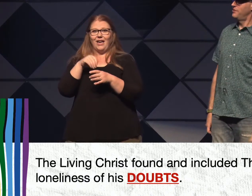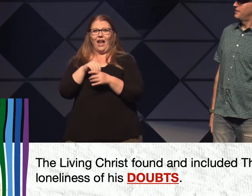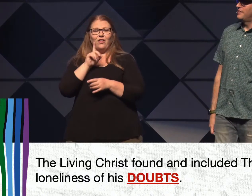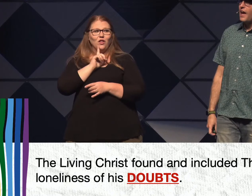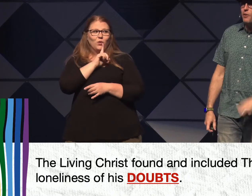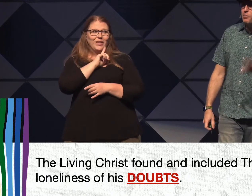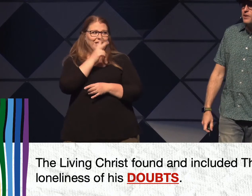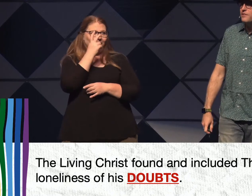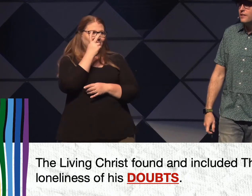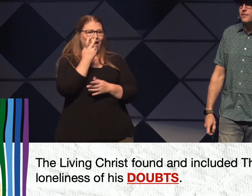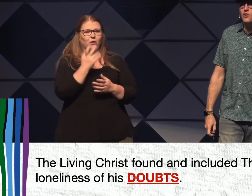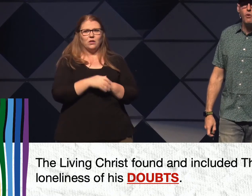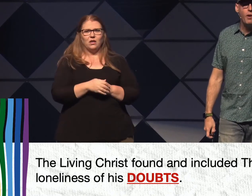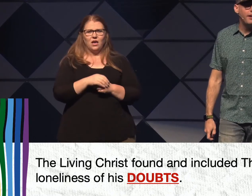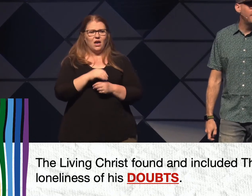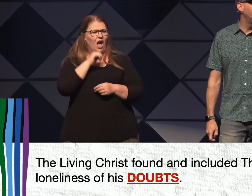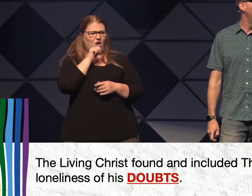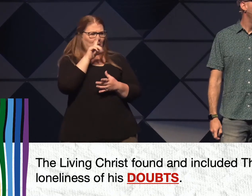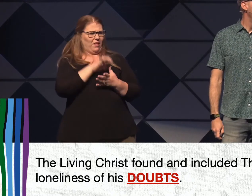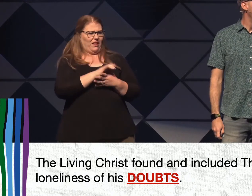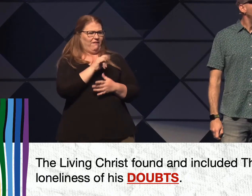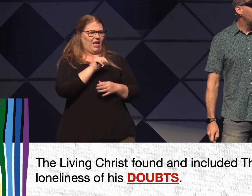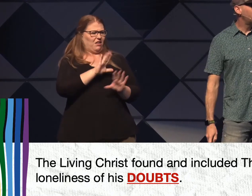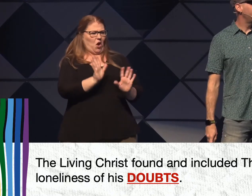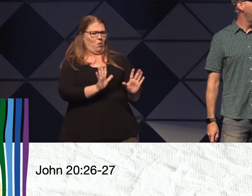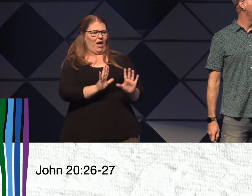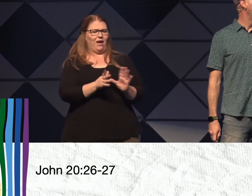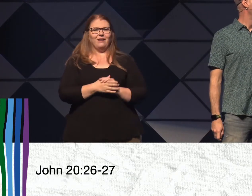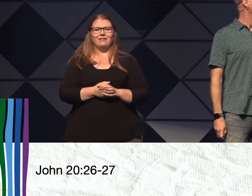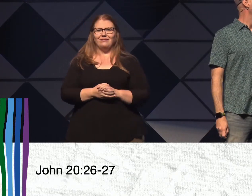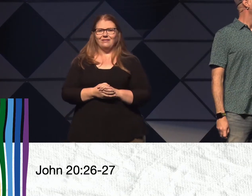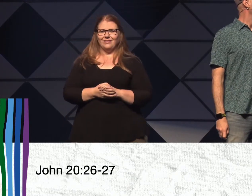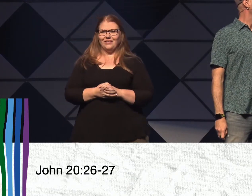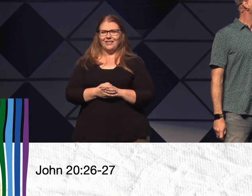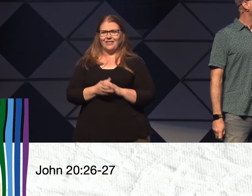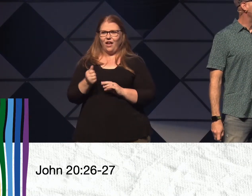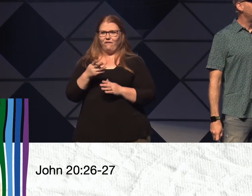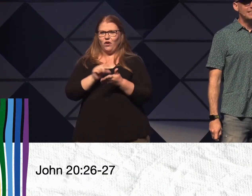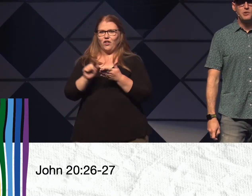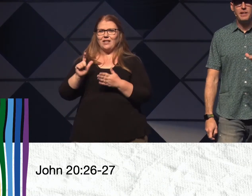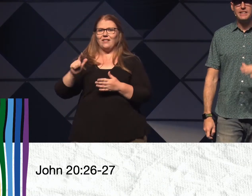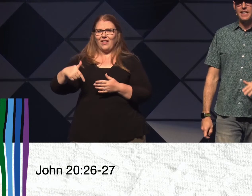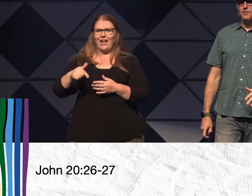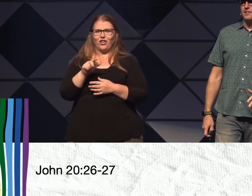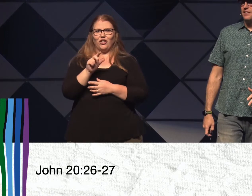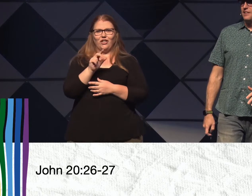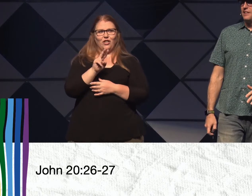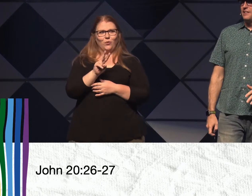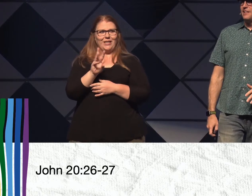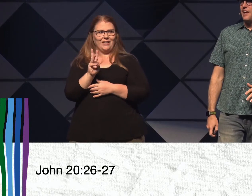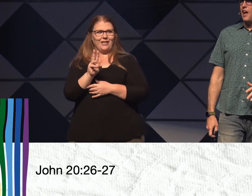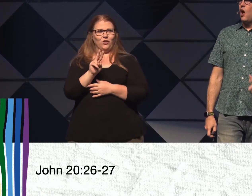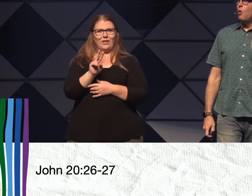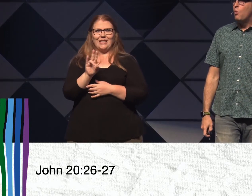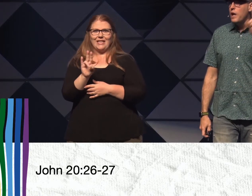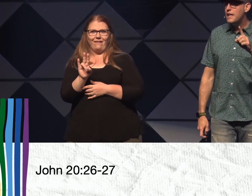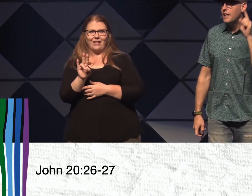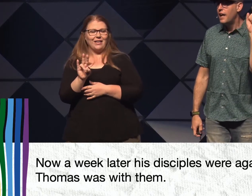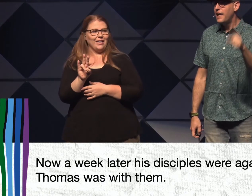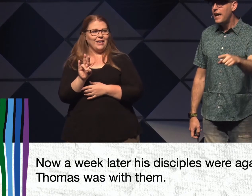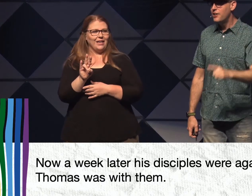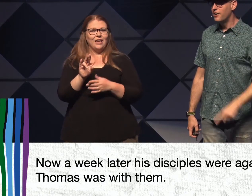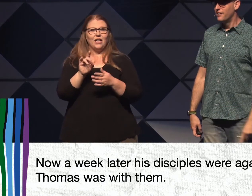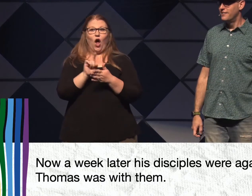doubts. I don't believe it. No way. A few verses later, verse 26 and 27, a